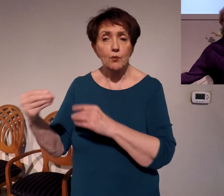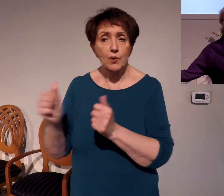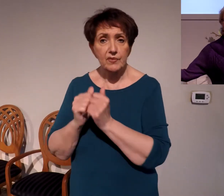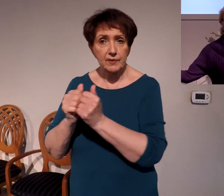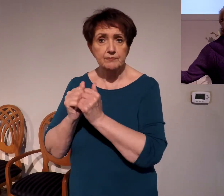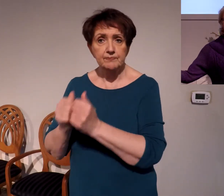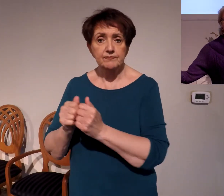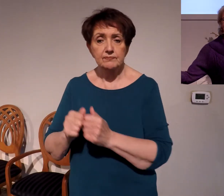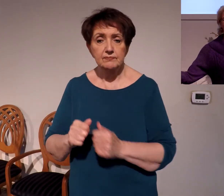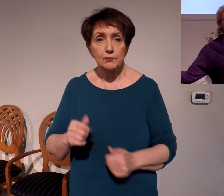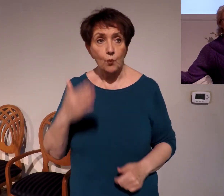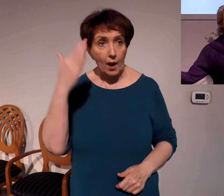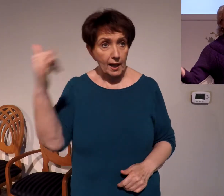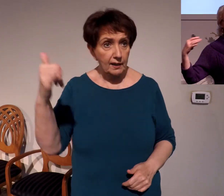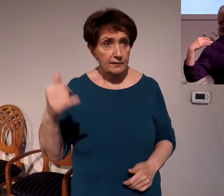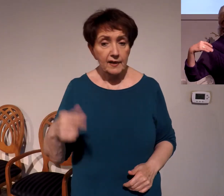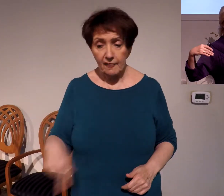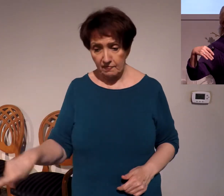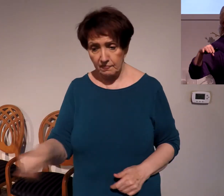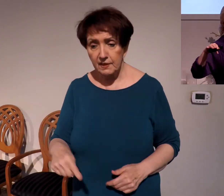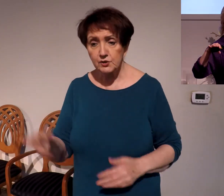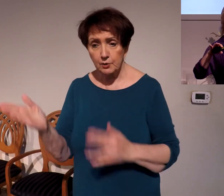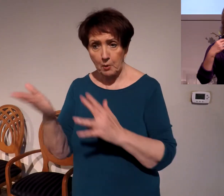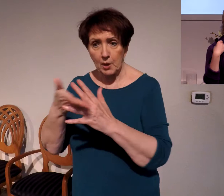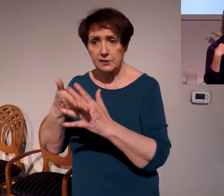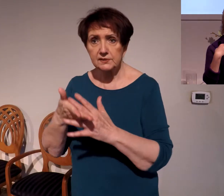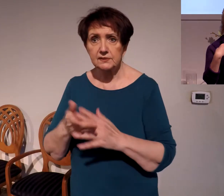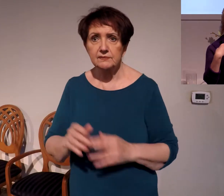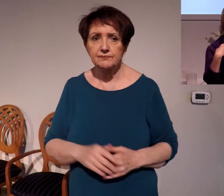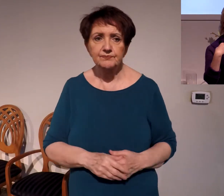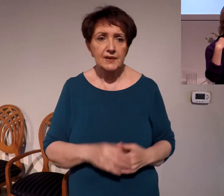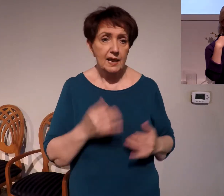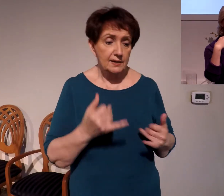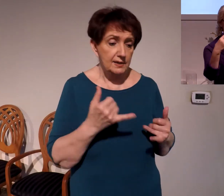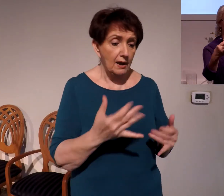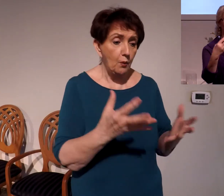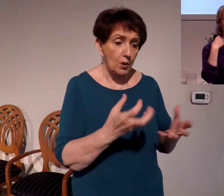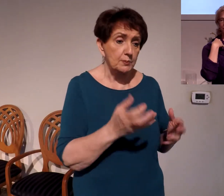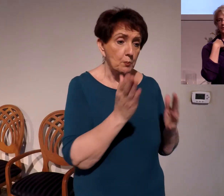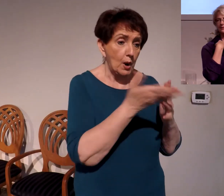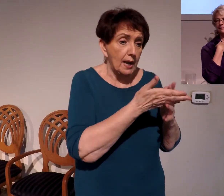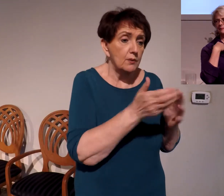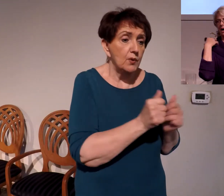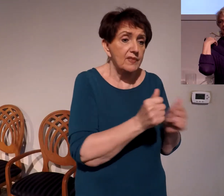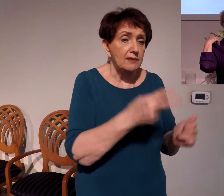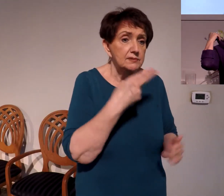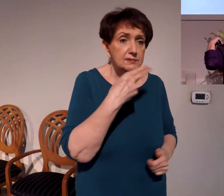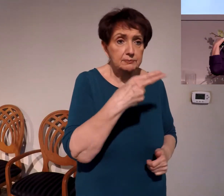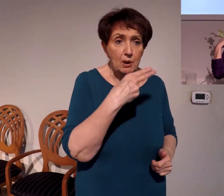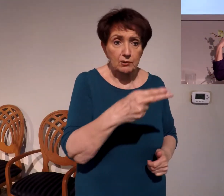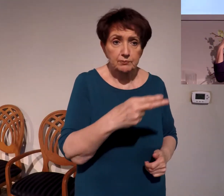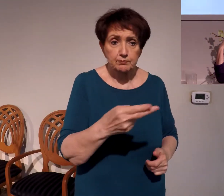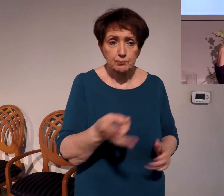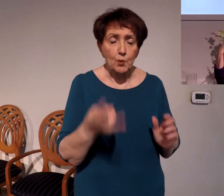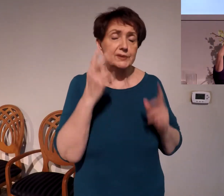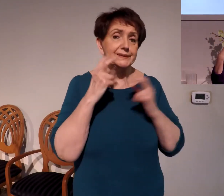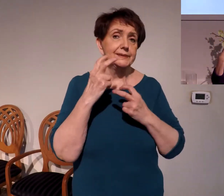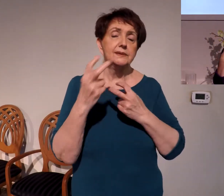took breaks. Now, I'd like to take a break without killing myself, right? Without putting poison into my body. That would be